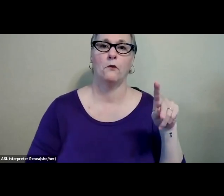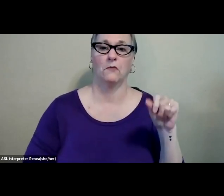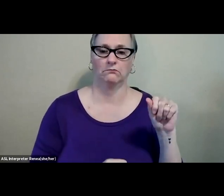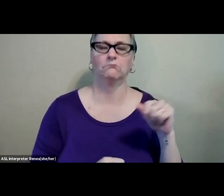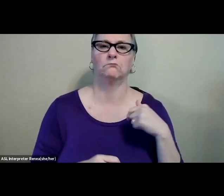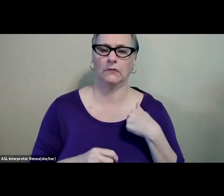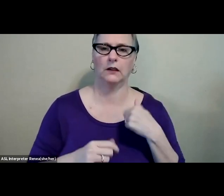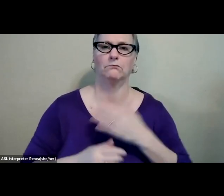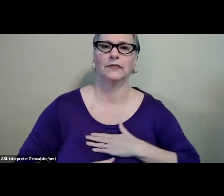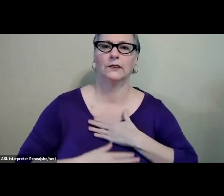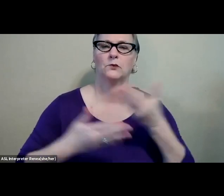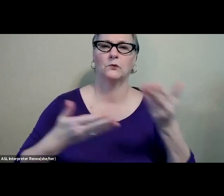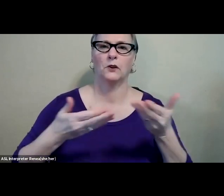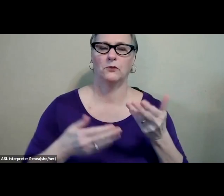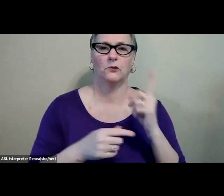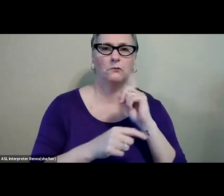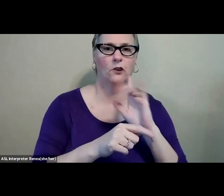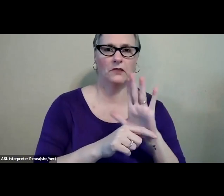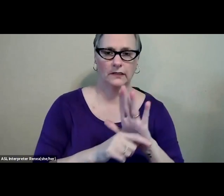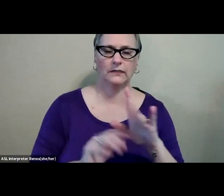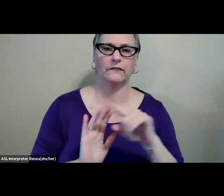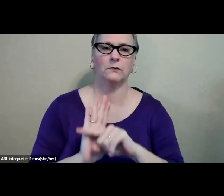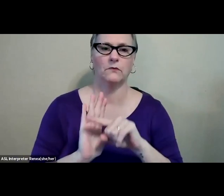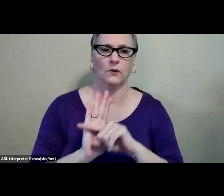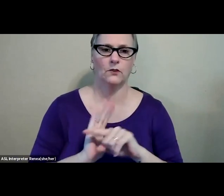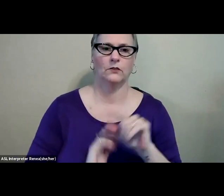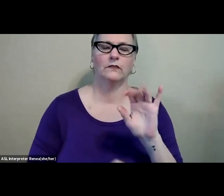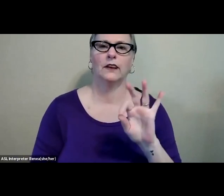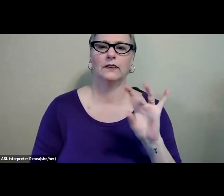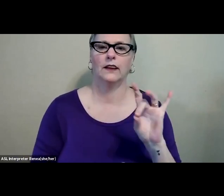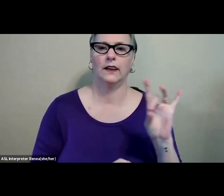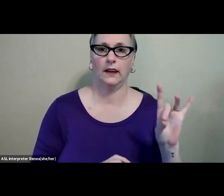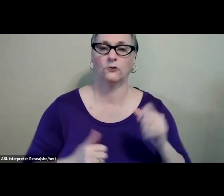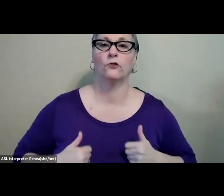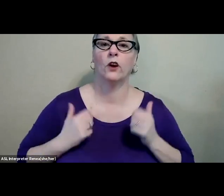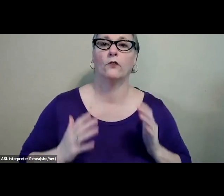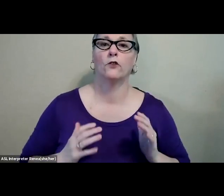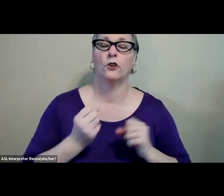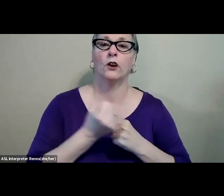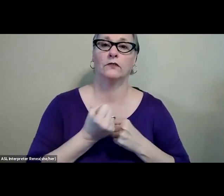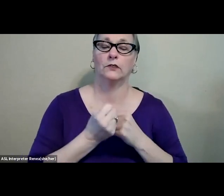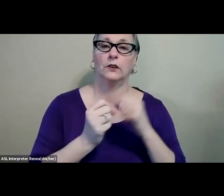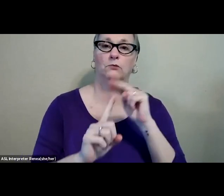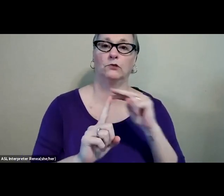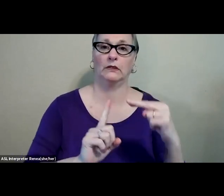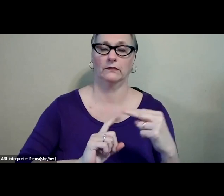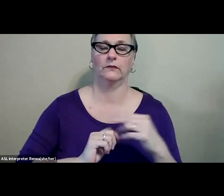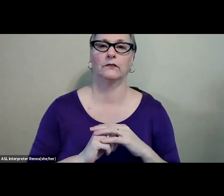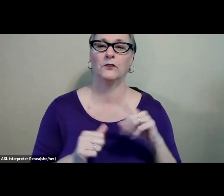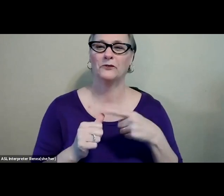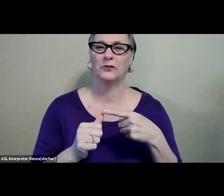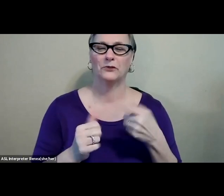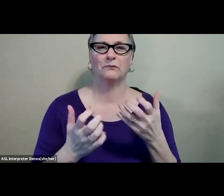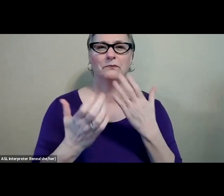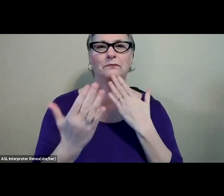to the promises and pitfalls of 988 survivor advocacy perspectives first a big thank you